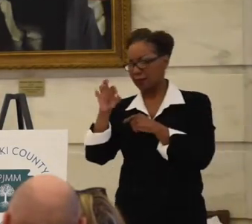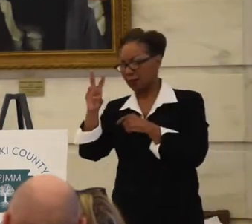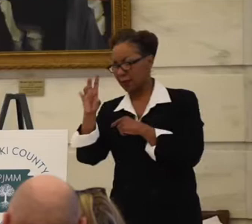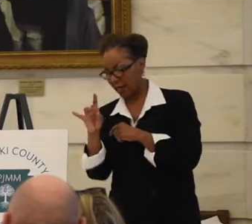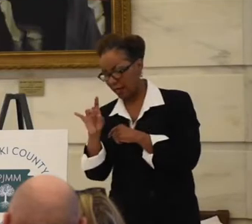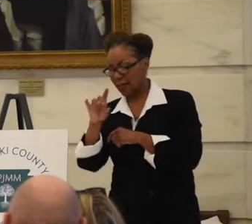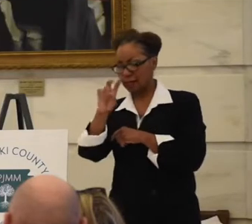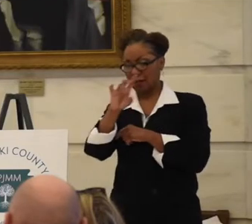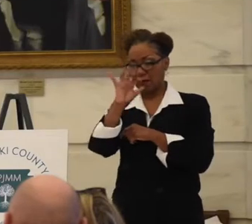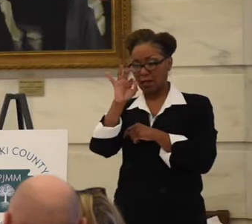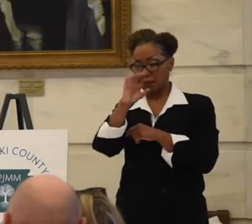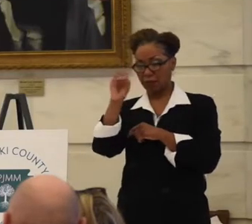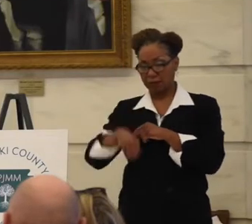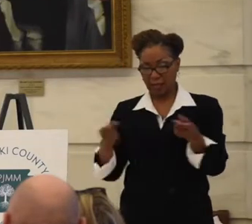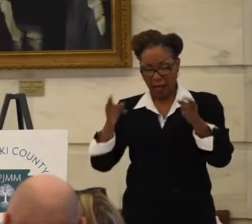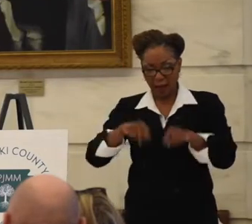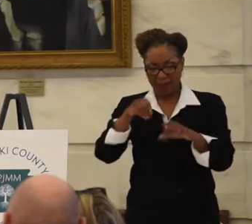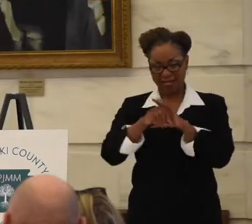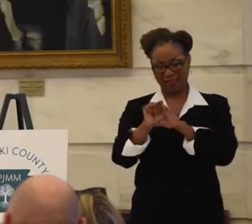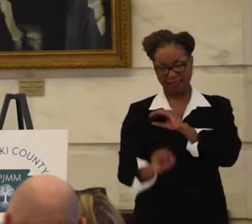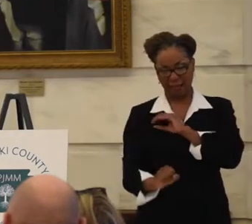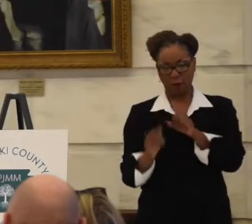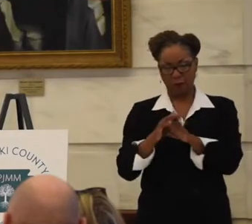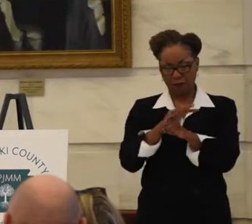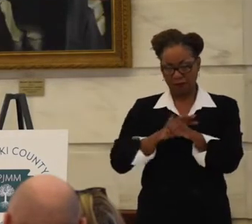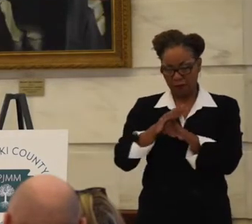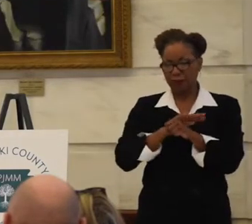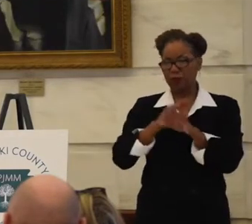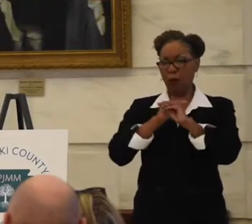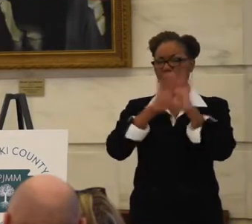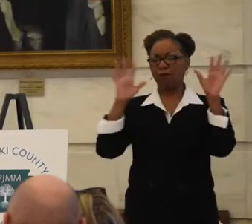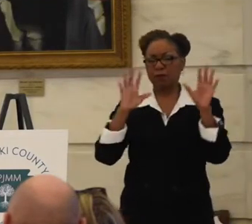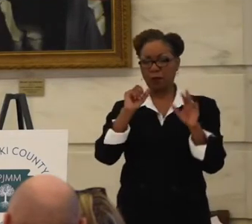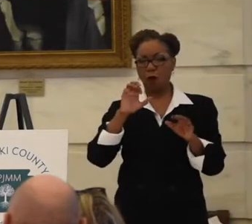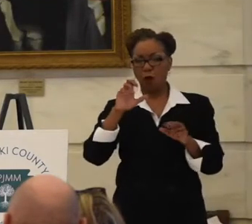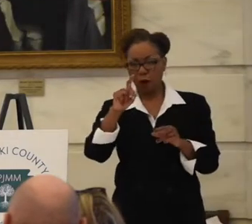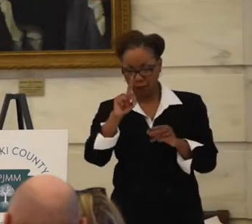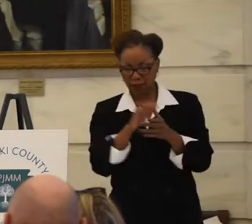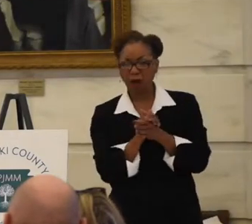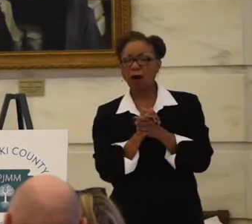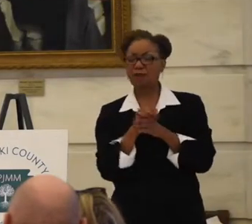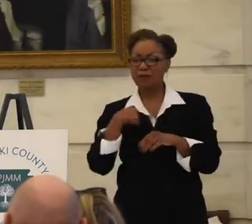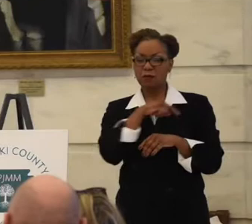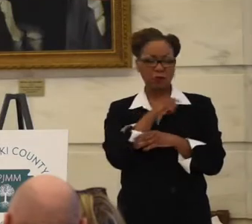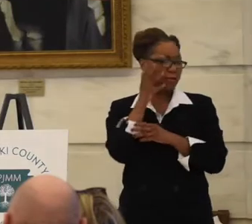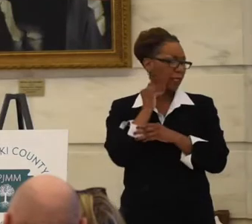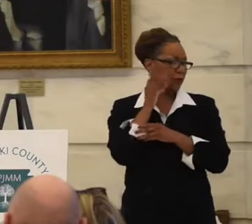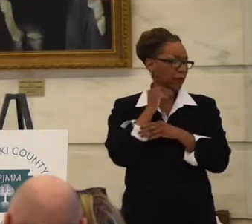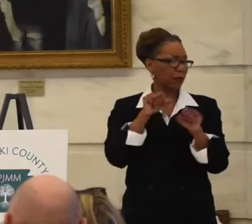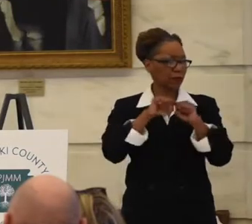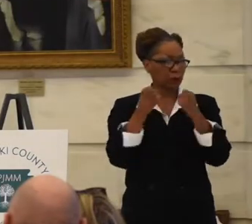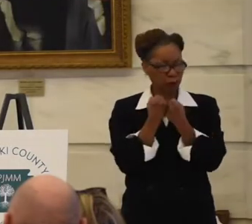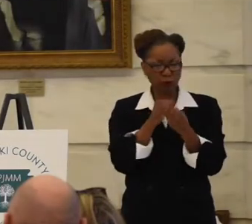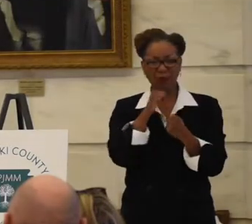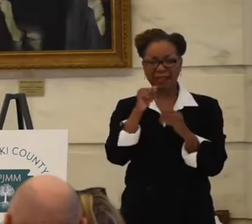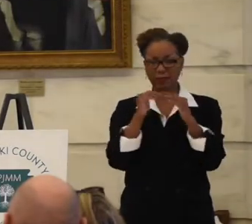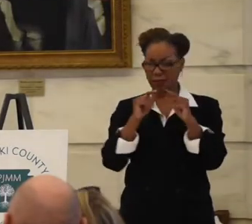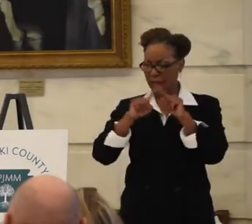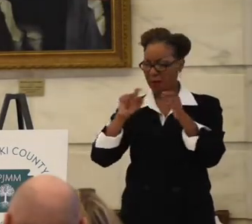1968. 79% of these took place in the South. So obviously, Arkansas faced social injustice. But how does this impact